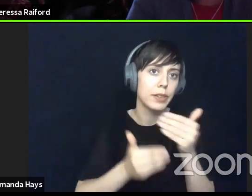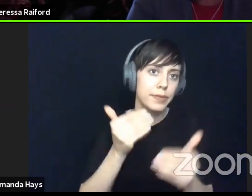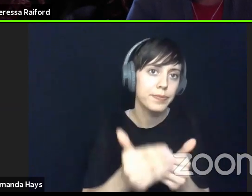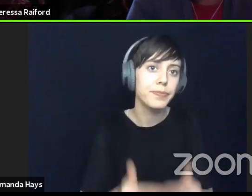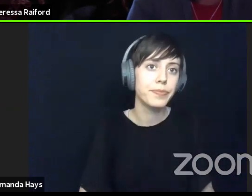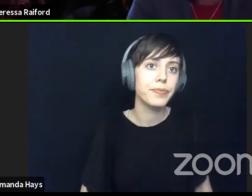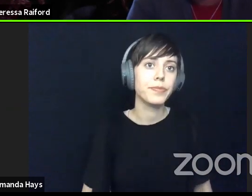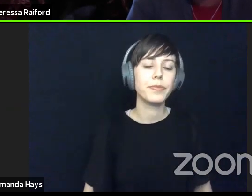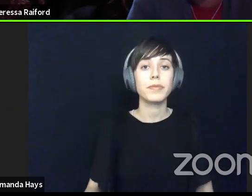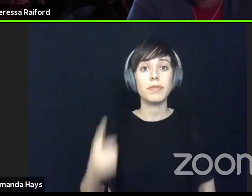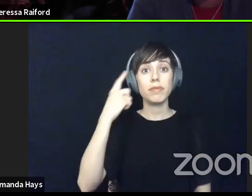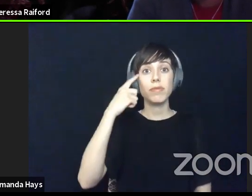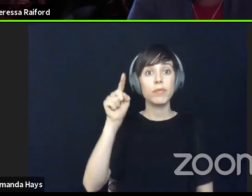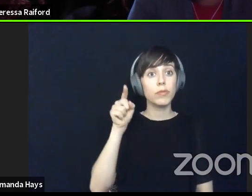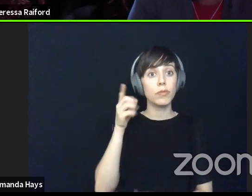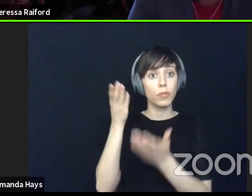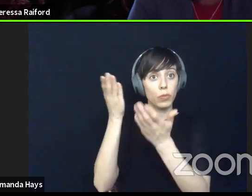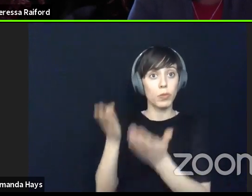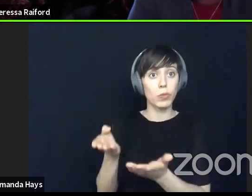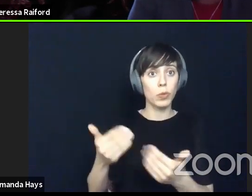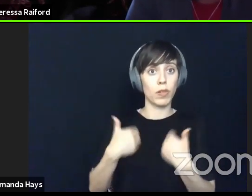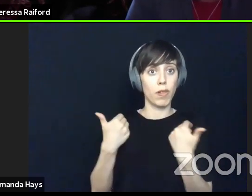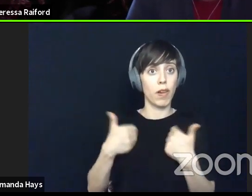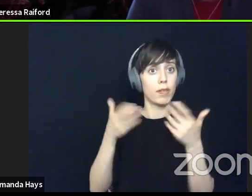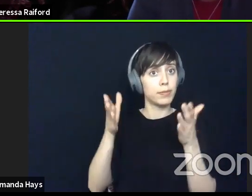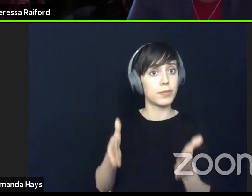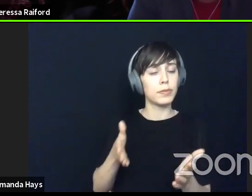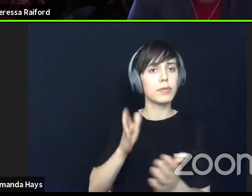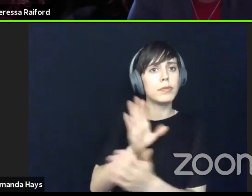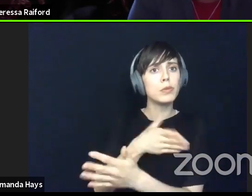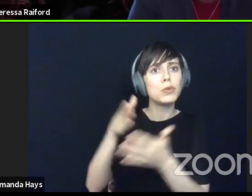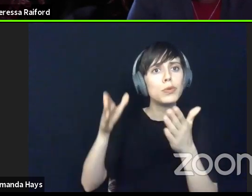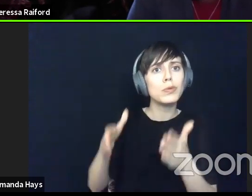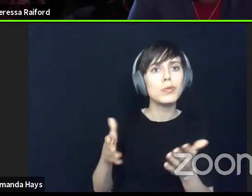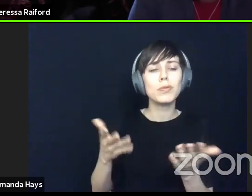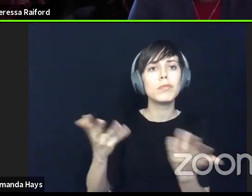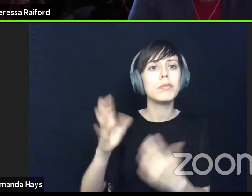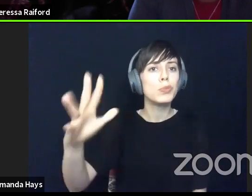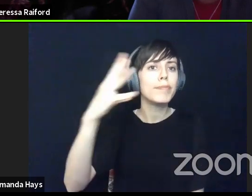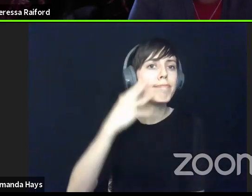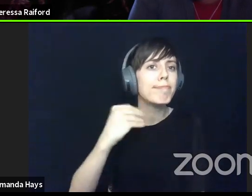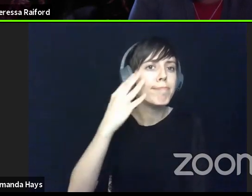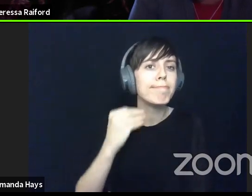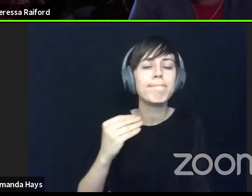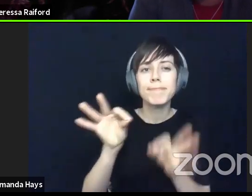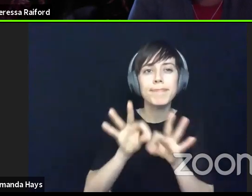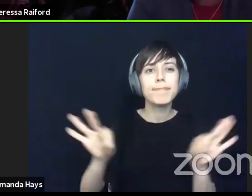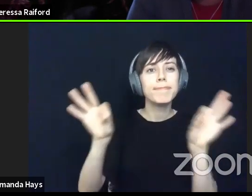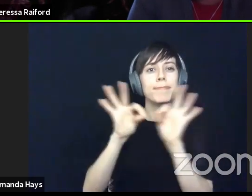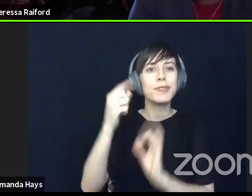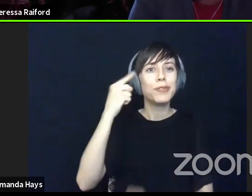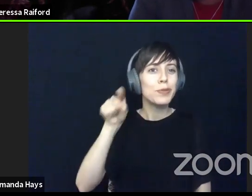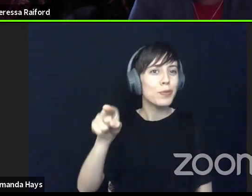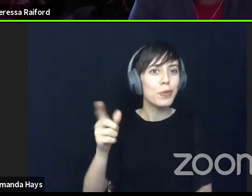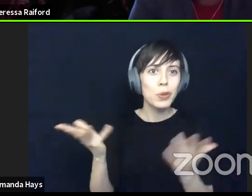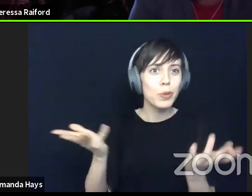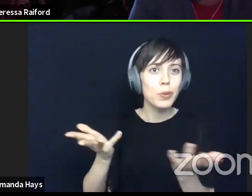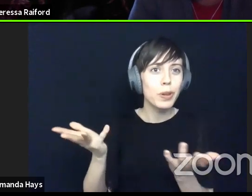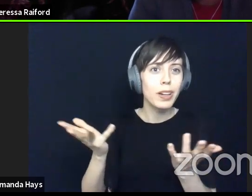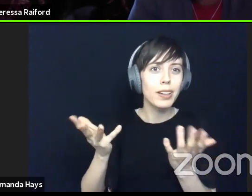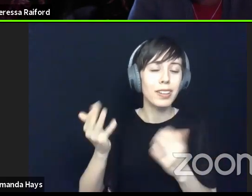Whatever is going on in your world is most important, because this is what we gave, this is the inheritance, and it's kind of not all